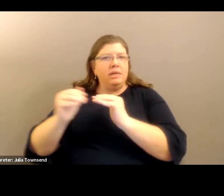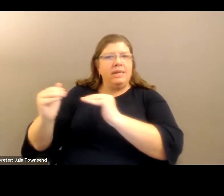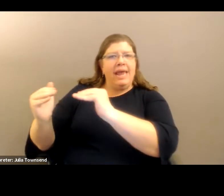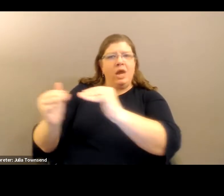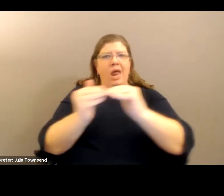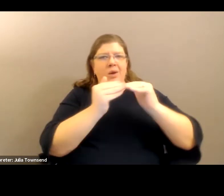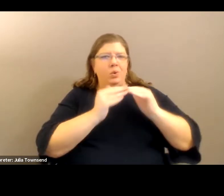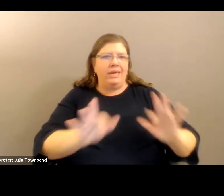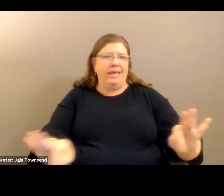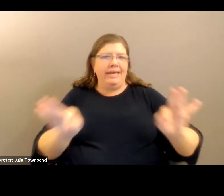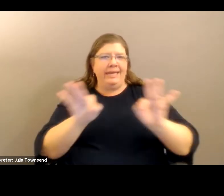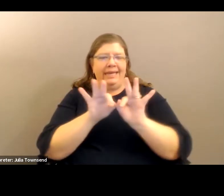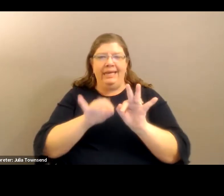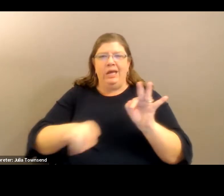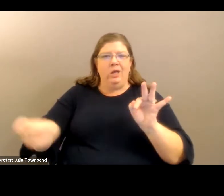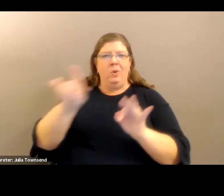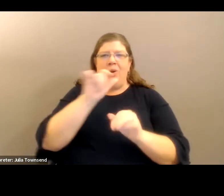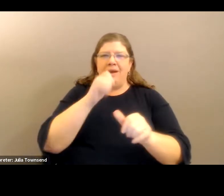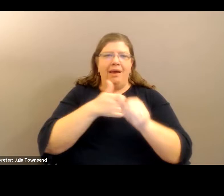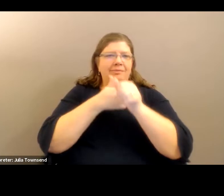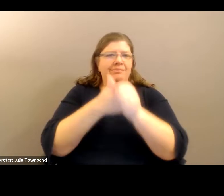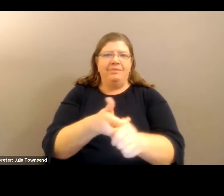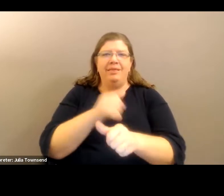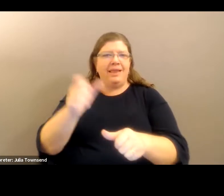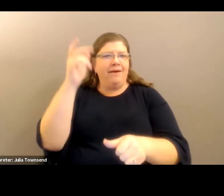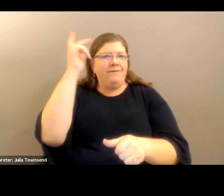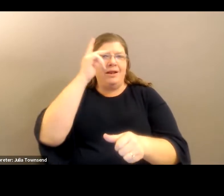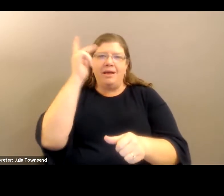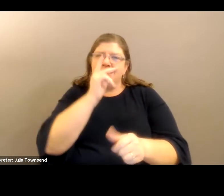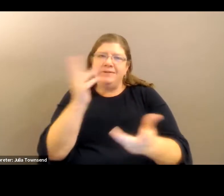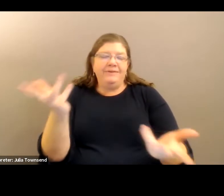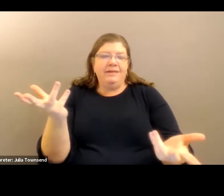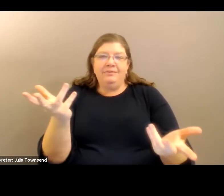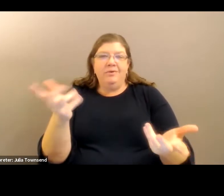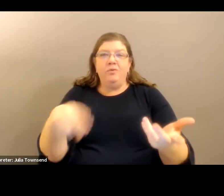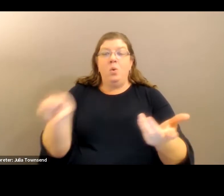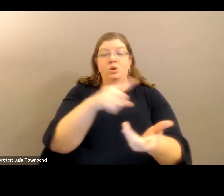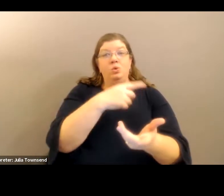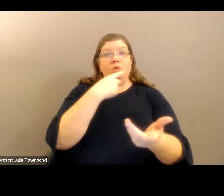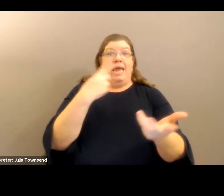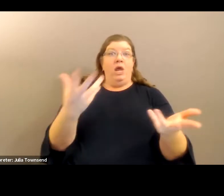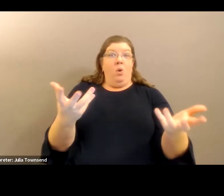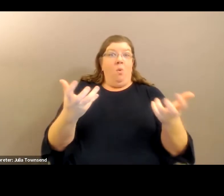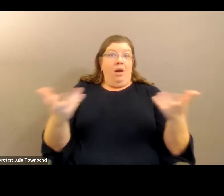key to this, and you're not abiding by that philosophy or what you claim to want.